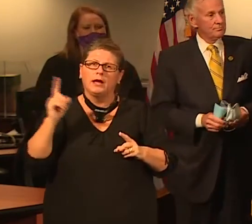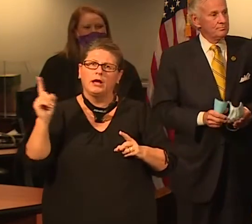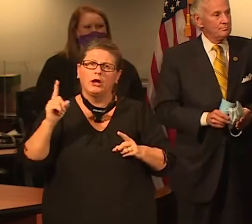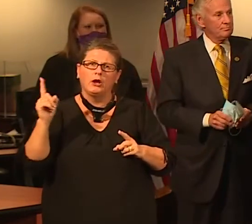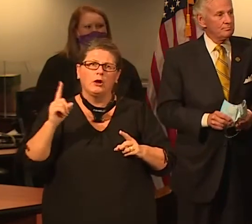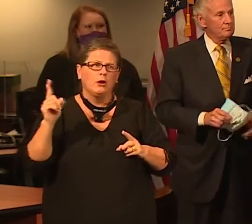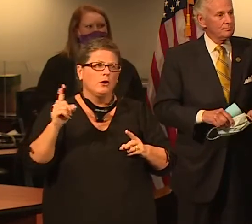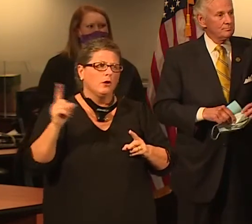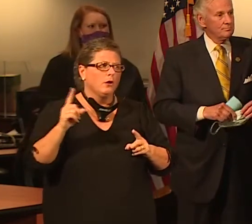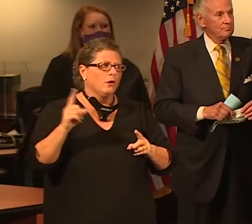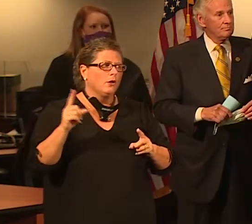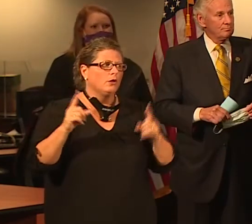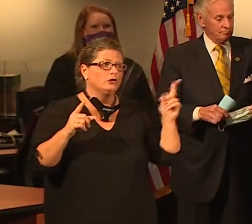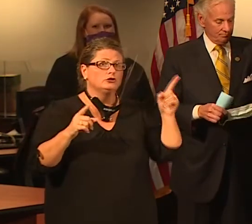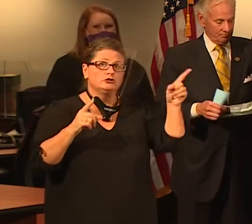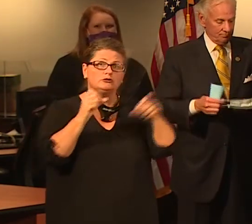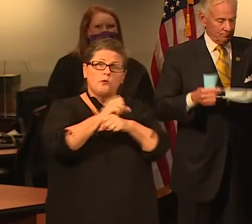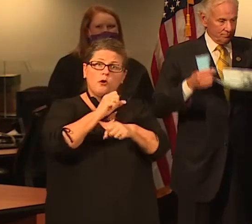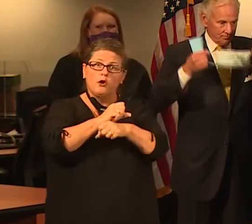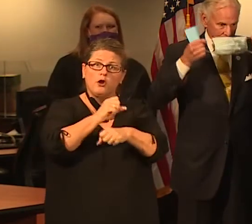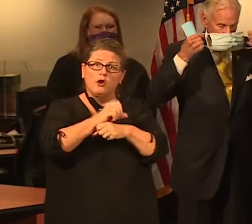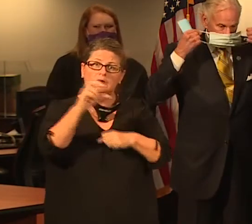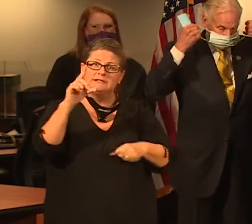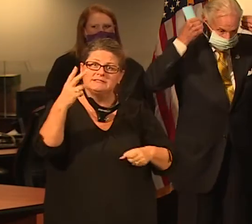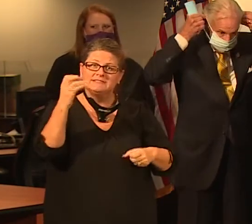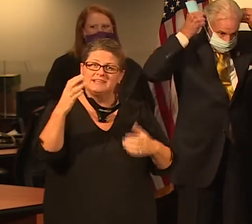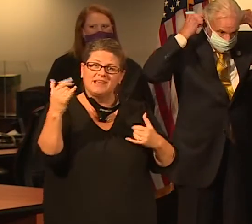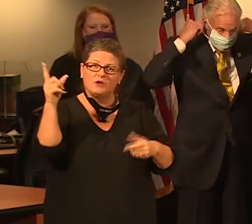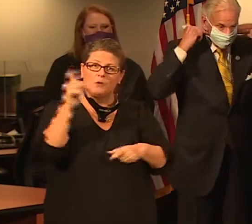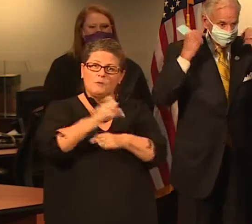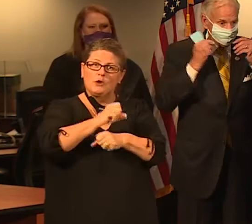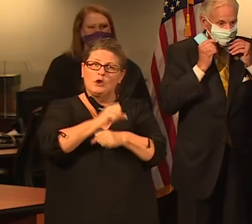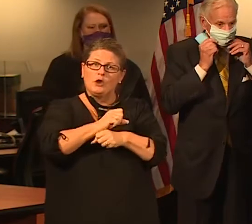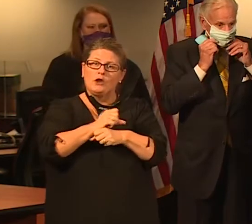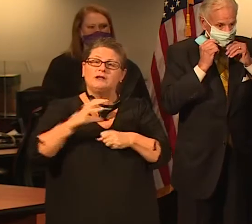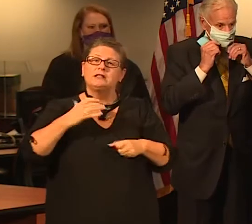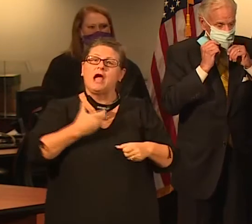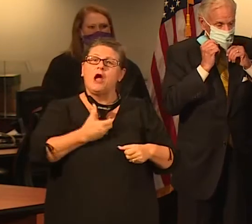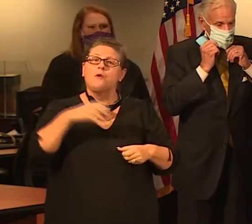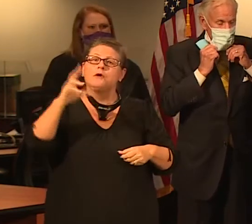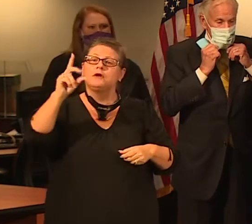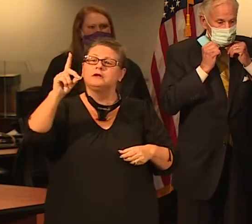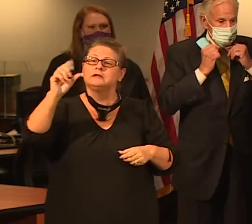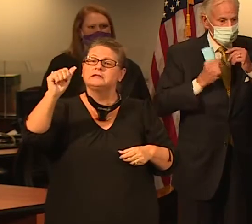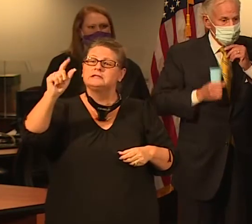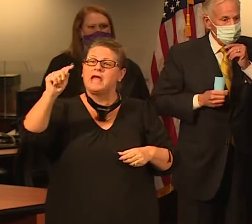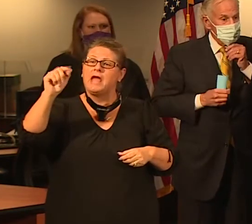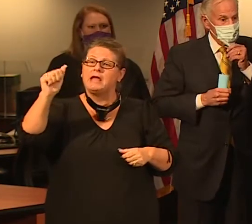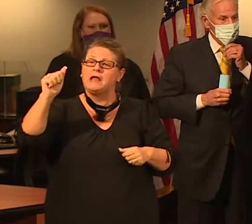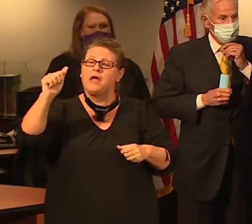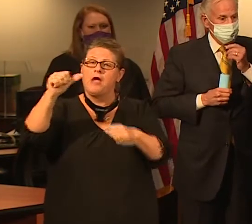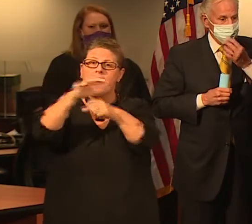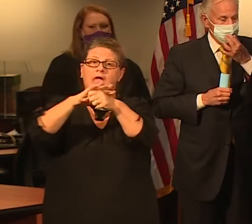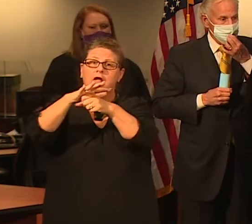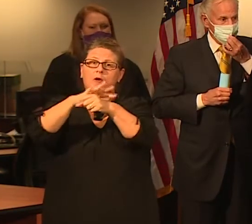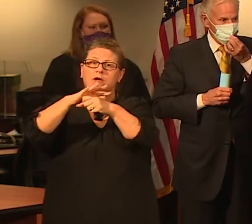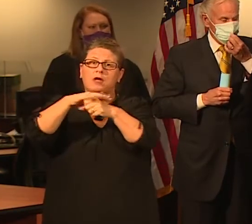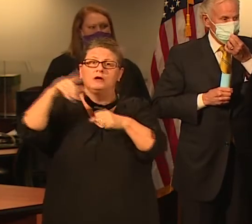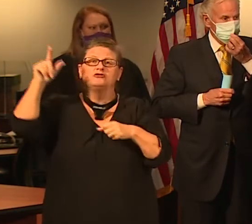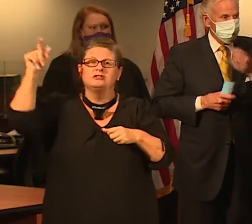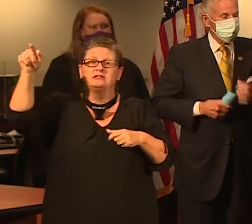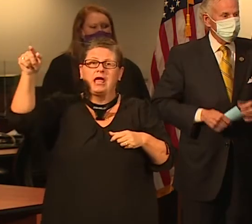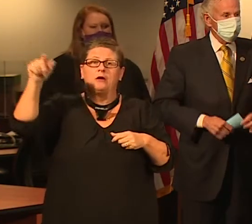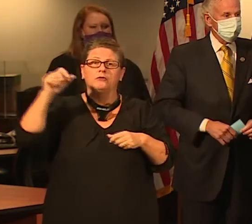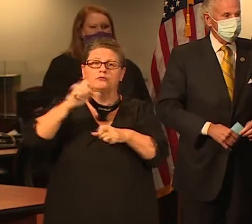Where's Dr. Bell? She's working at DHEC. She's the head of our date area, and she is in the middle of this response